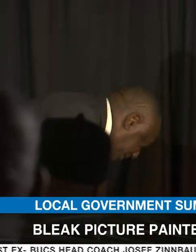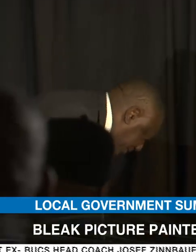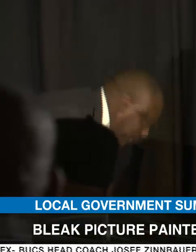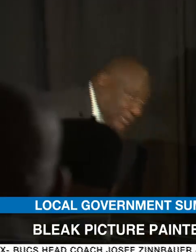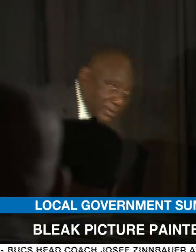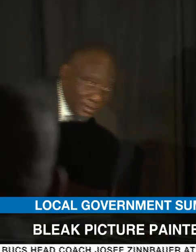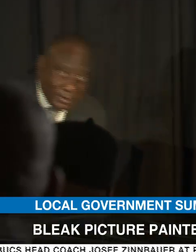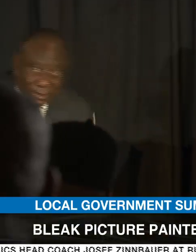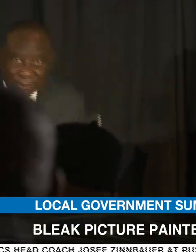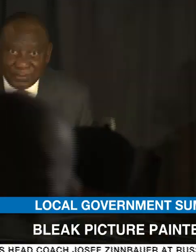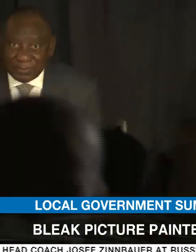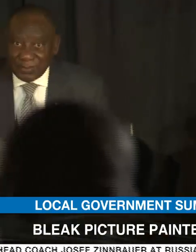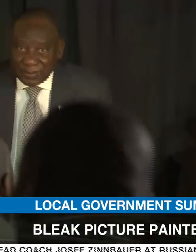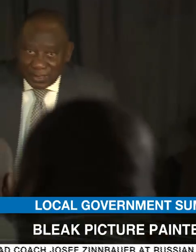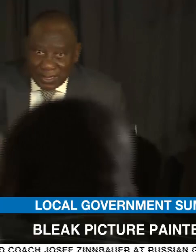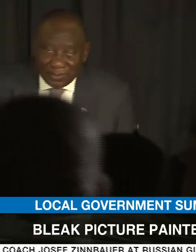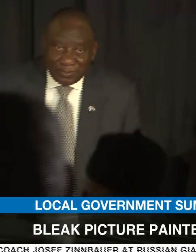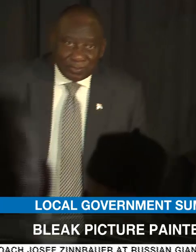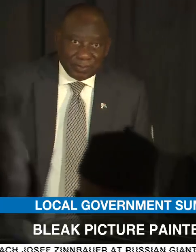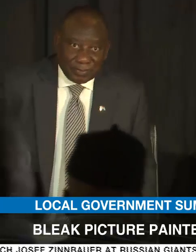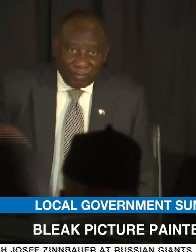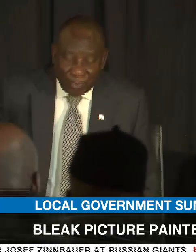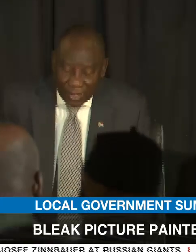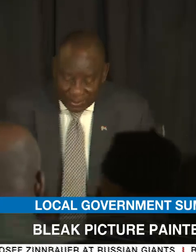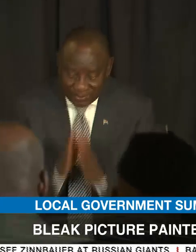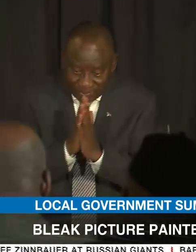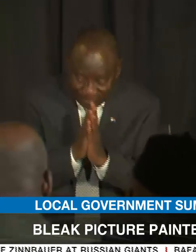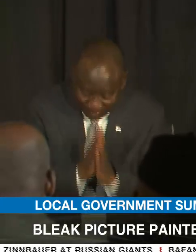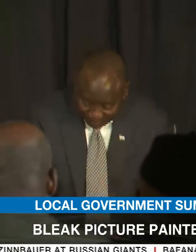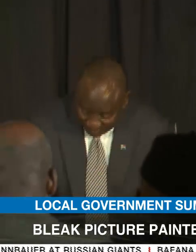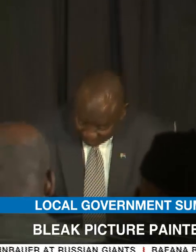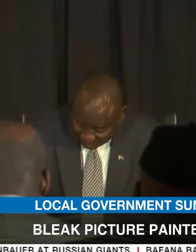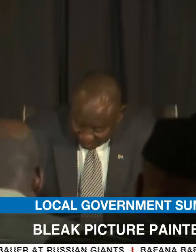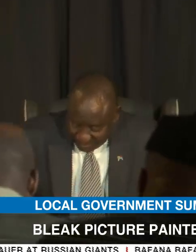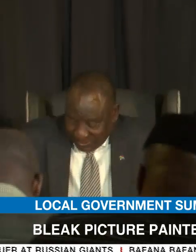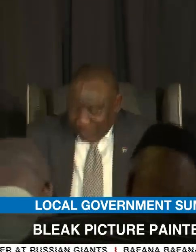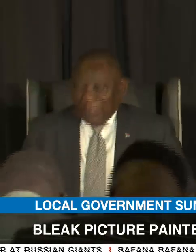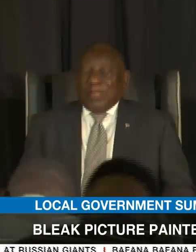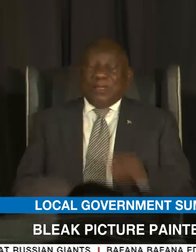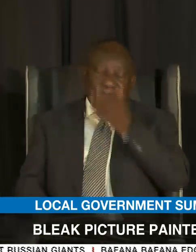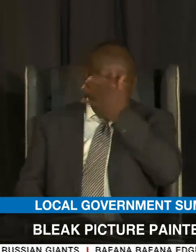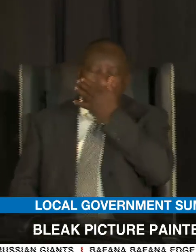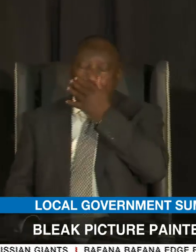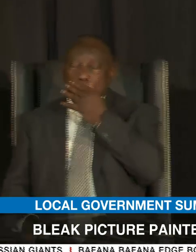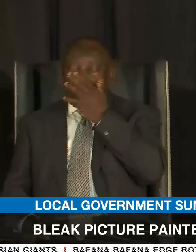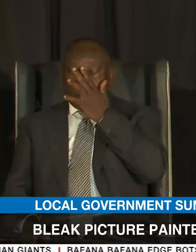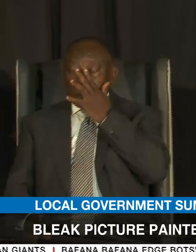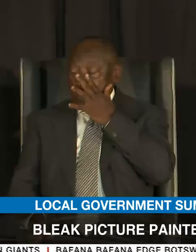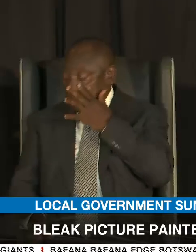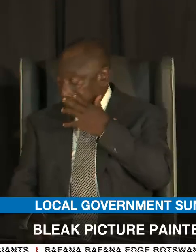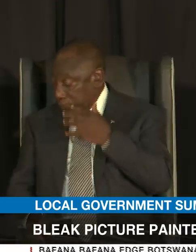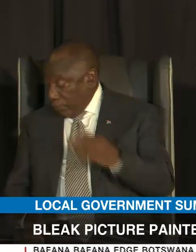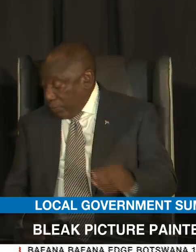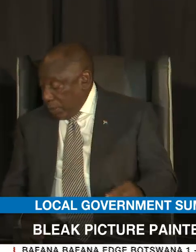All right, those are live visuals there from Boksburg, where President Ramaphosa has just addressed the two-day local government summit. He has spoken against